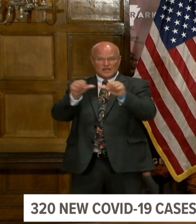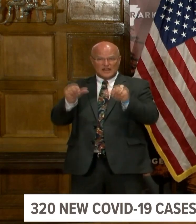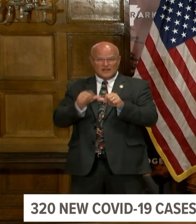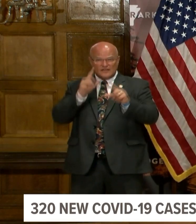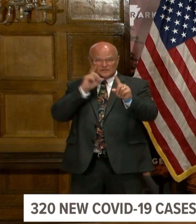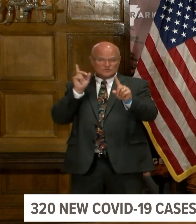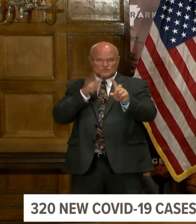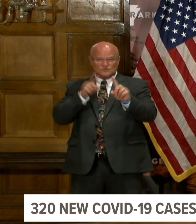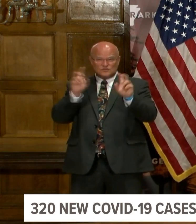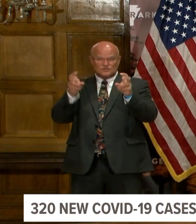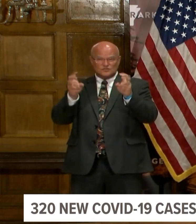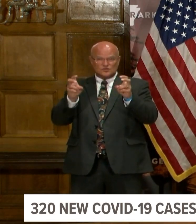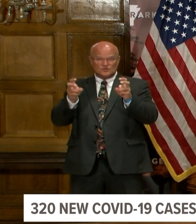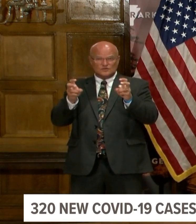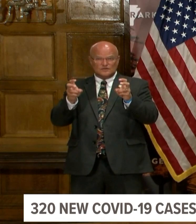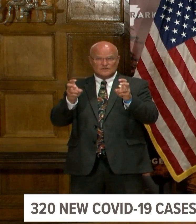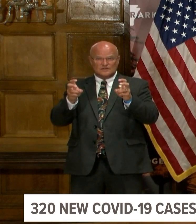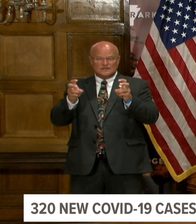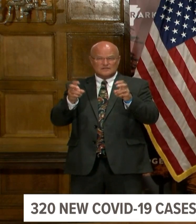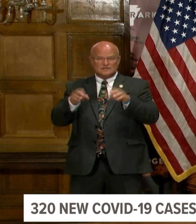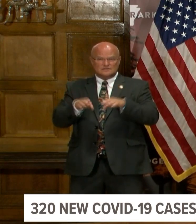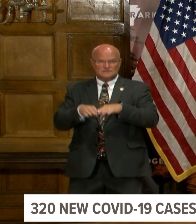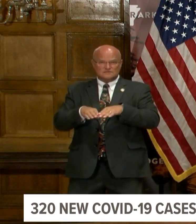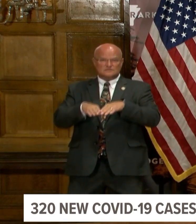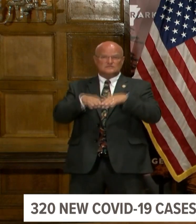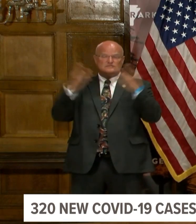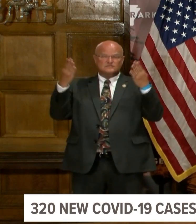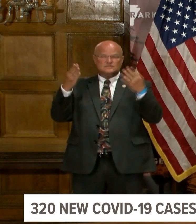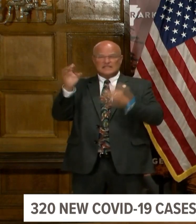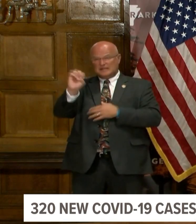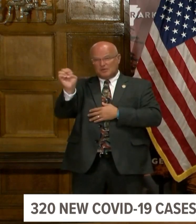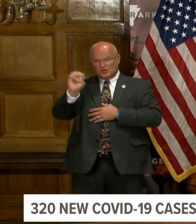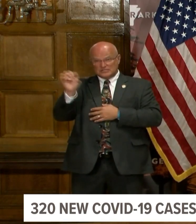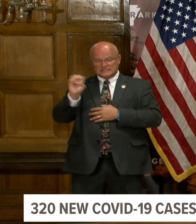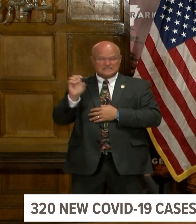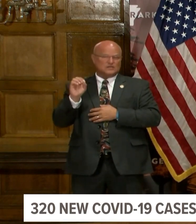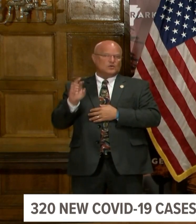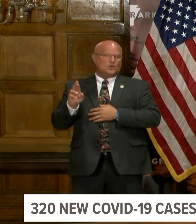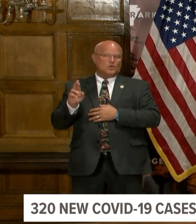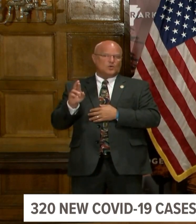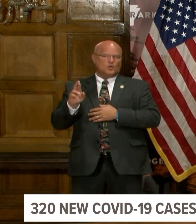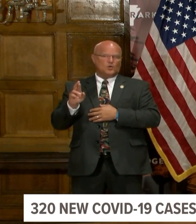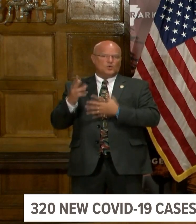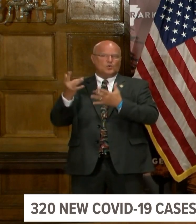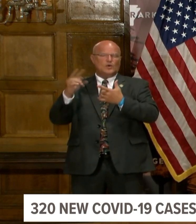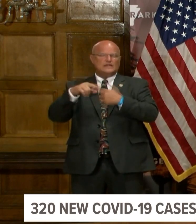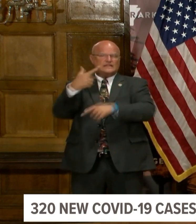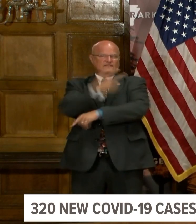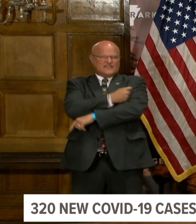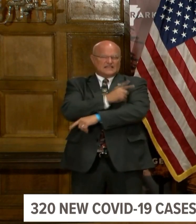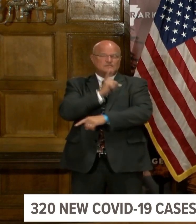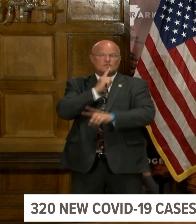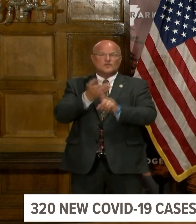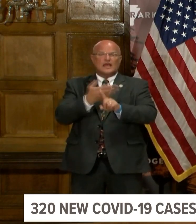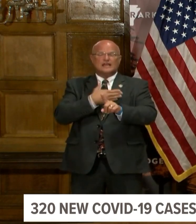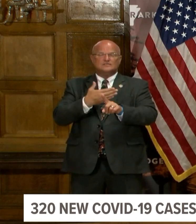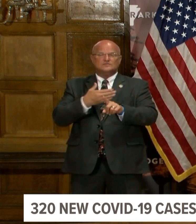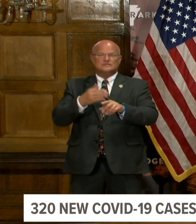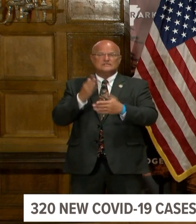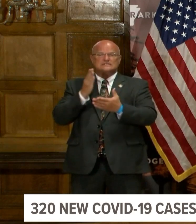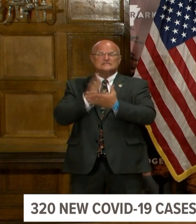that we're shooting for in terms of lifting the state of emergency? Or is it, let's wait till the vaccine before we actually lift that